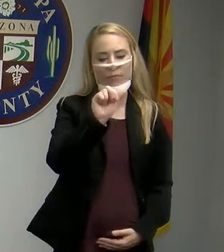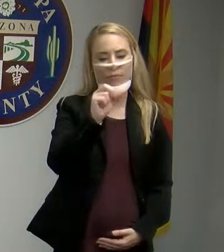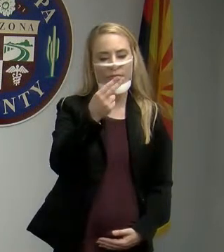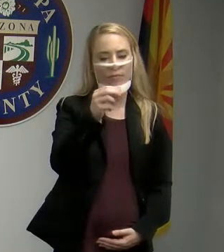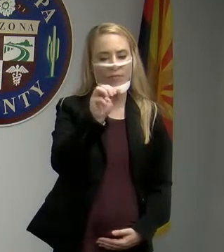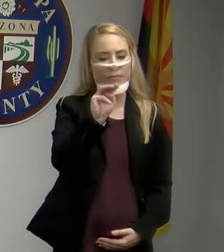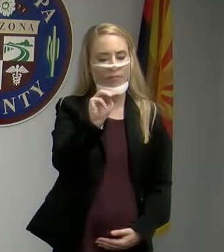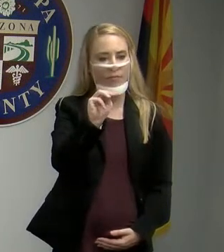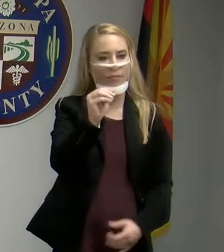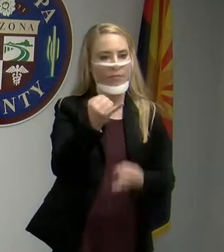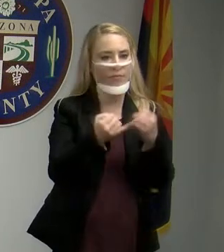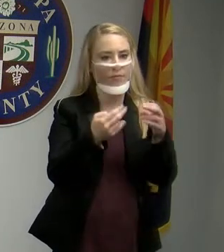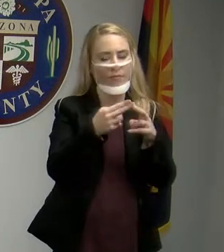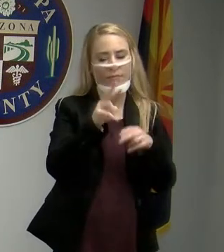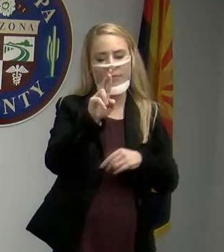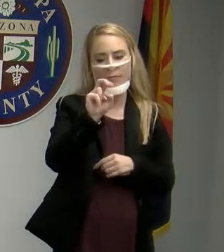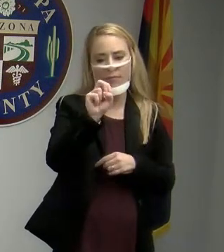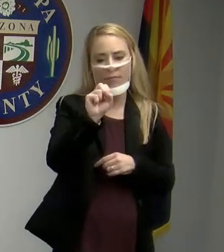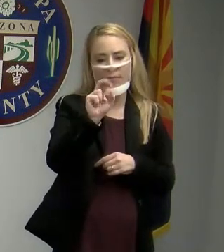If you'll unmute your microphone, we can hear you.